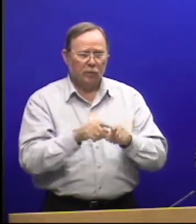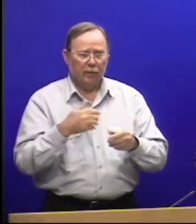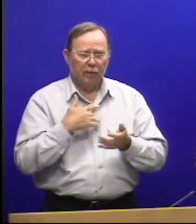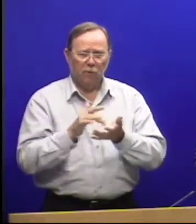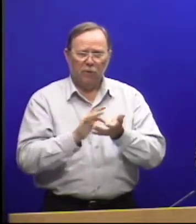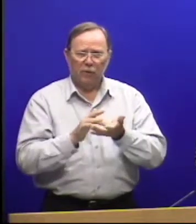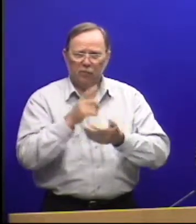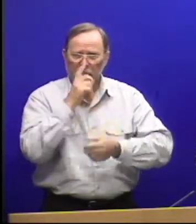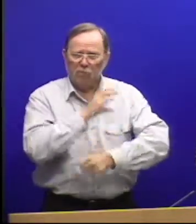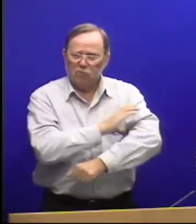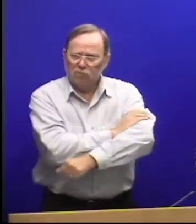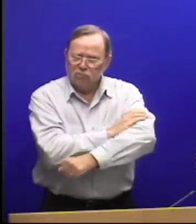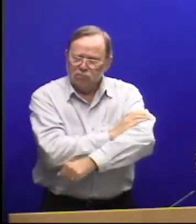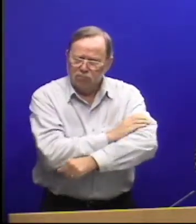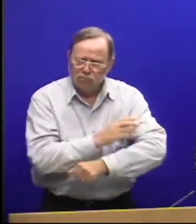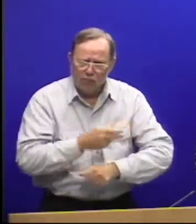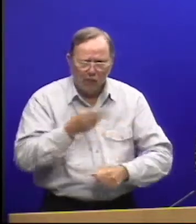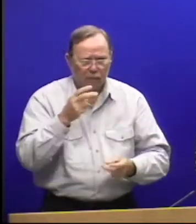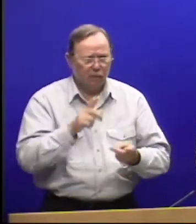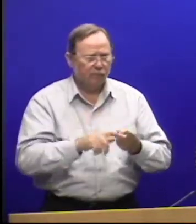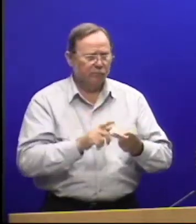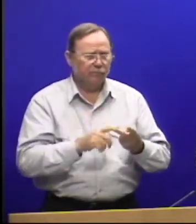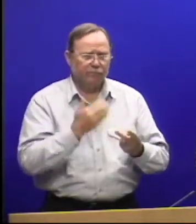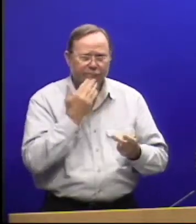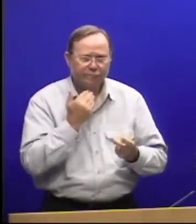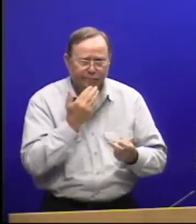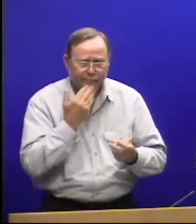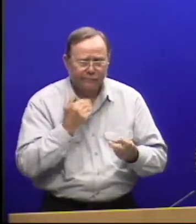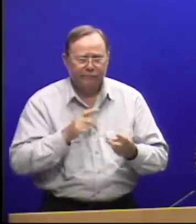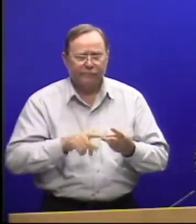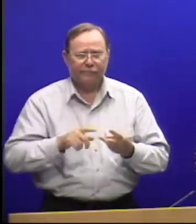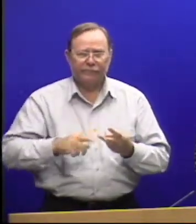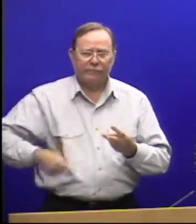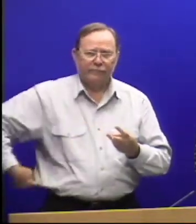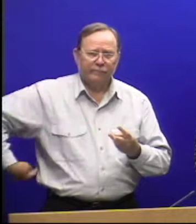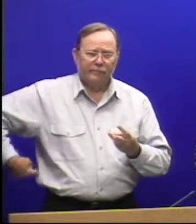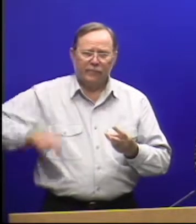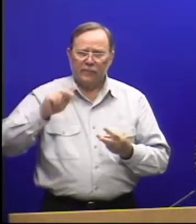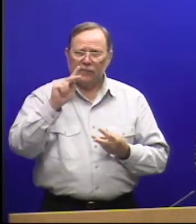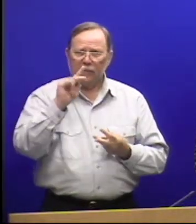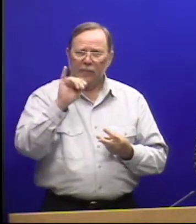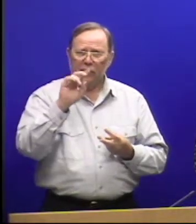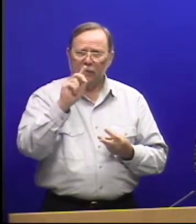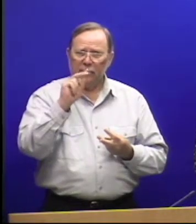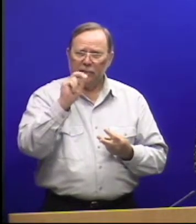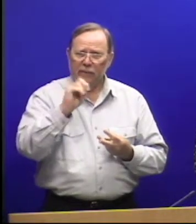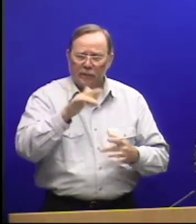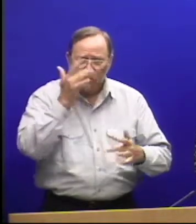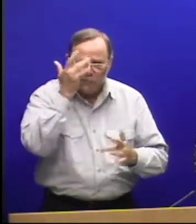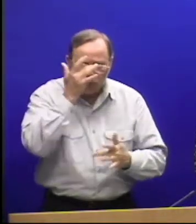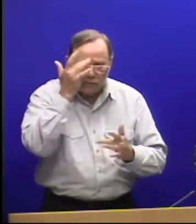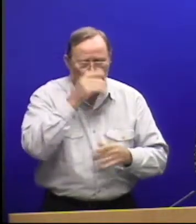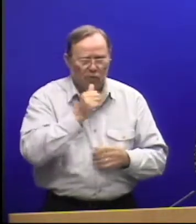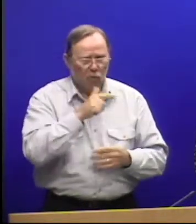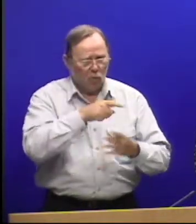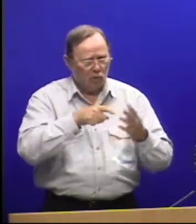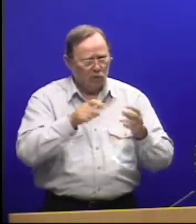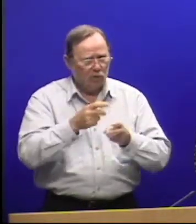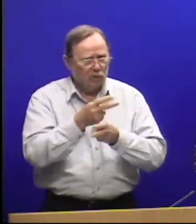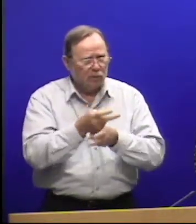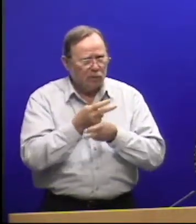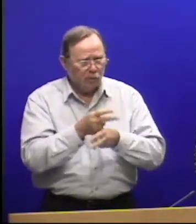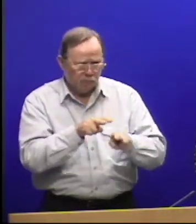blood pressure, for diabetes, for kidney disease. All of these need to be very carefully regulated